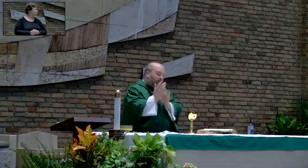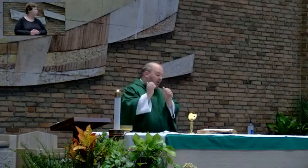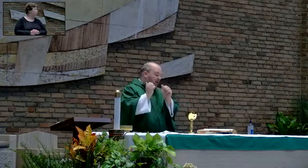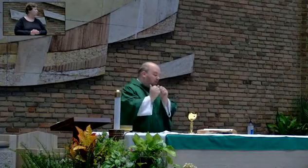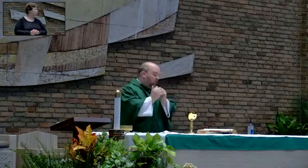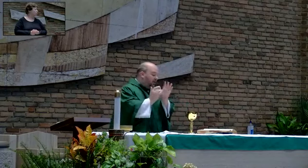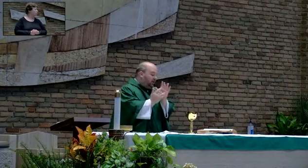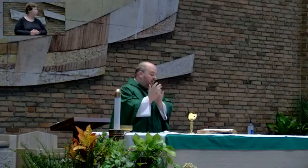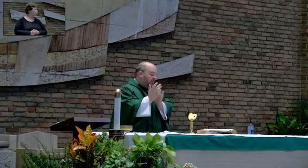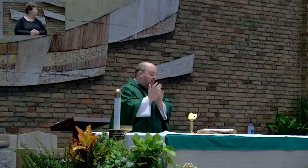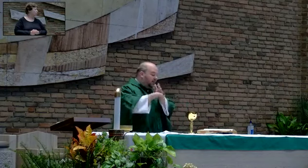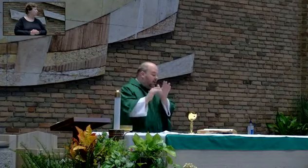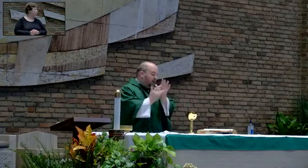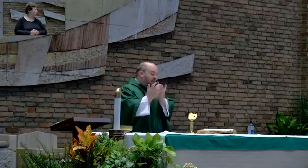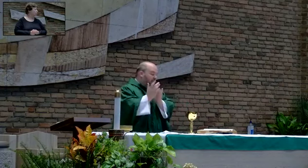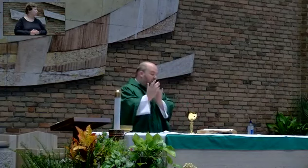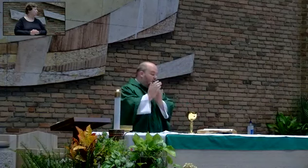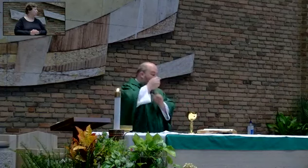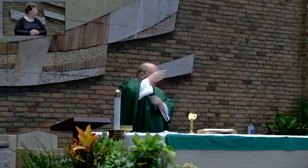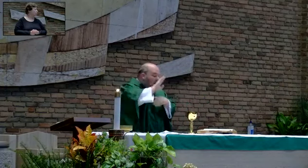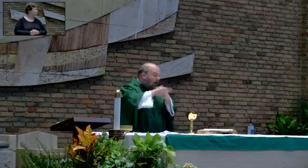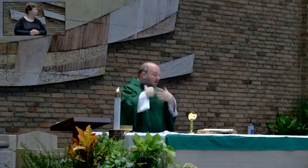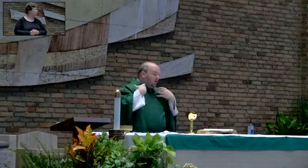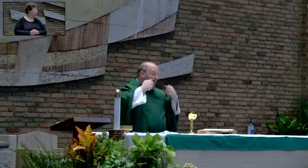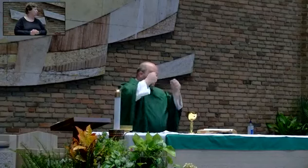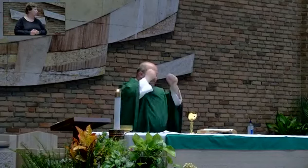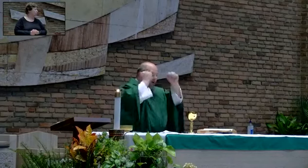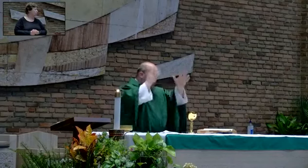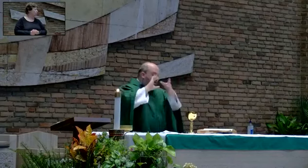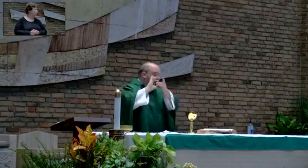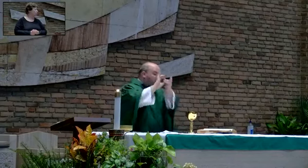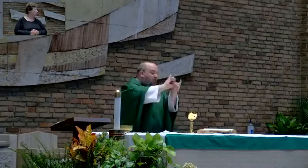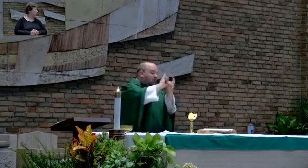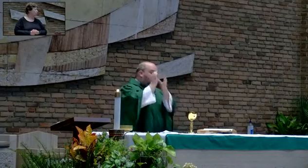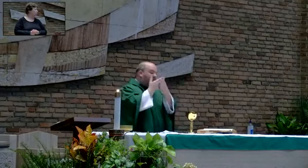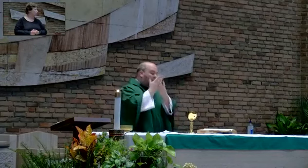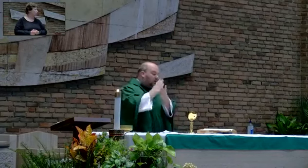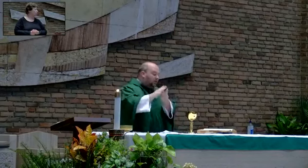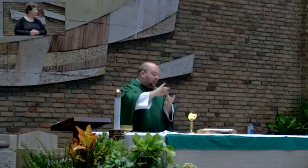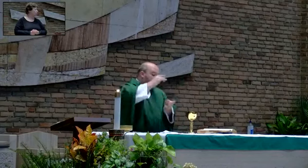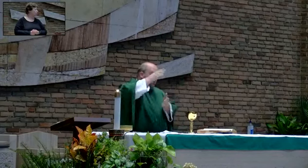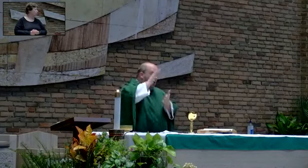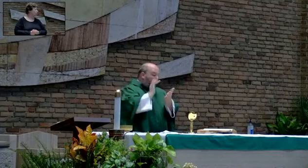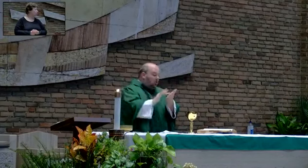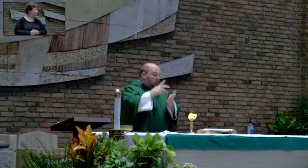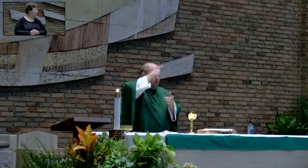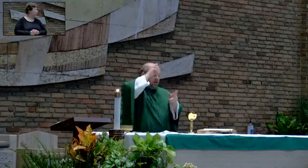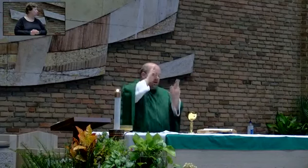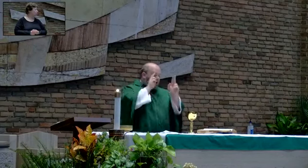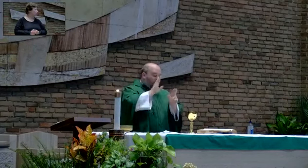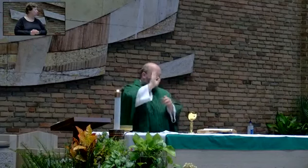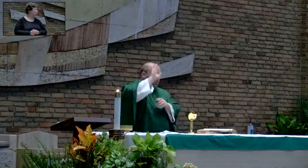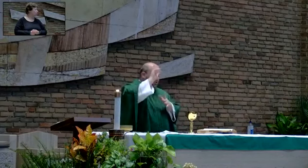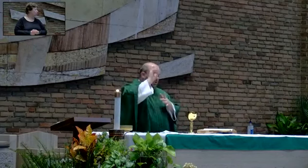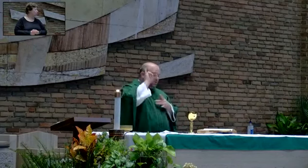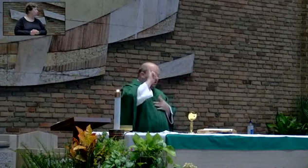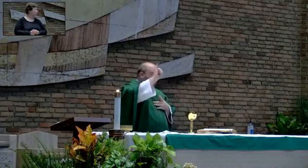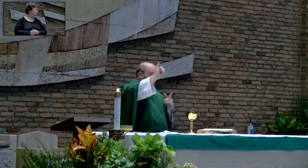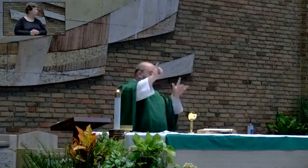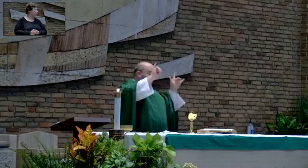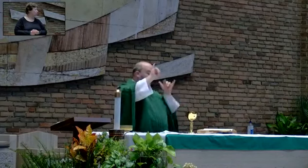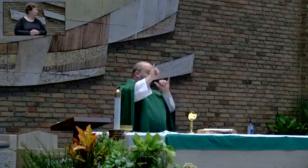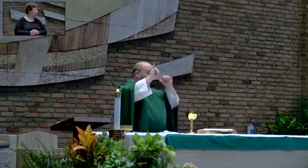Through him, with him, and in him, O God, Almighty Father, in the unity of the Holy Spirit, all glory and honor is